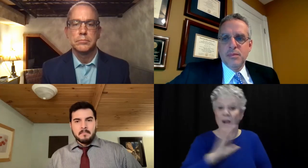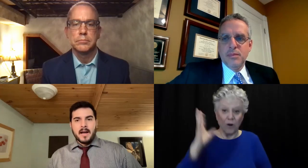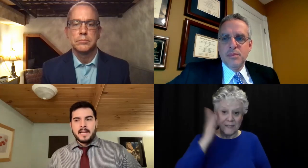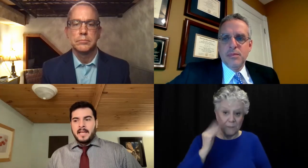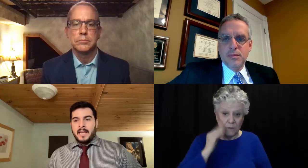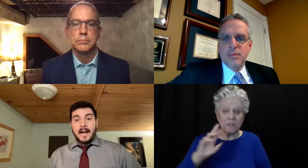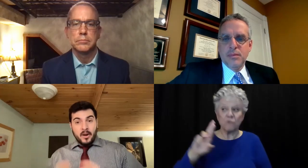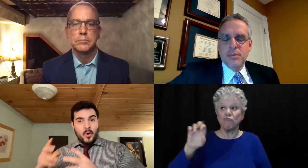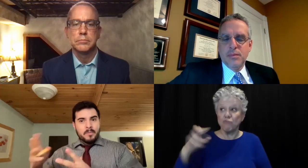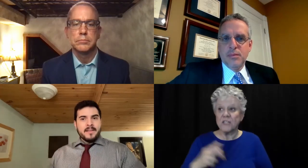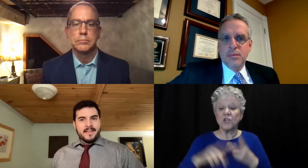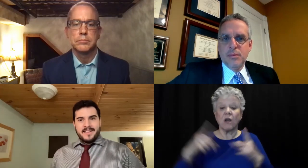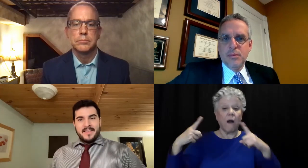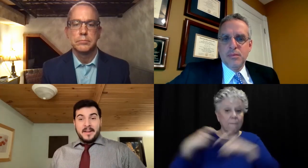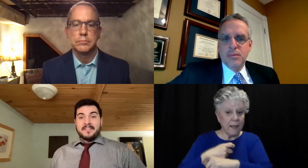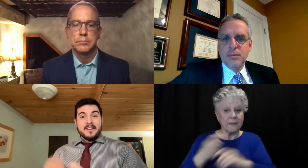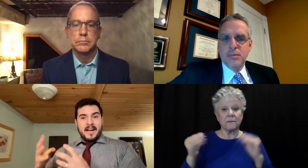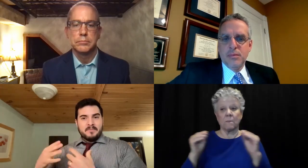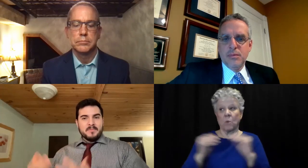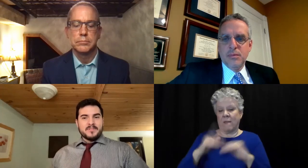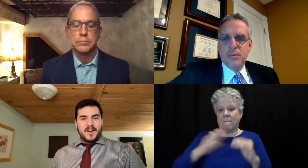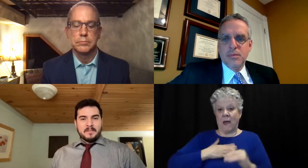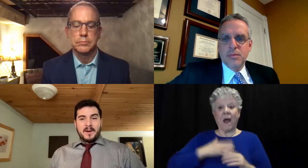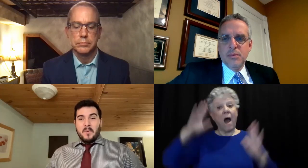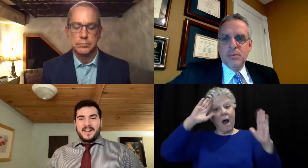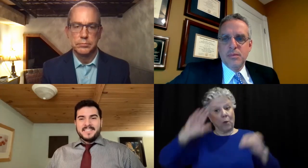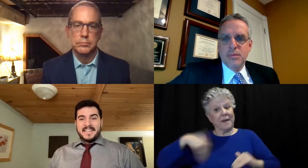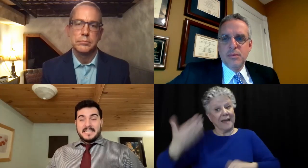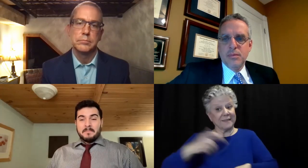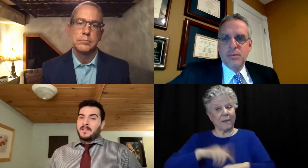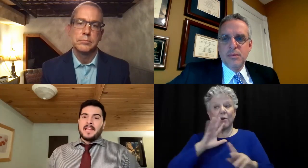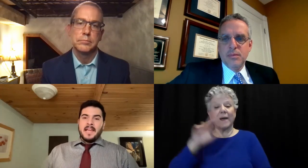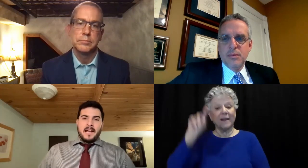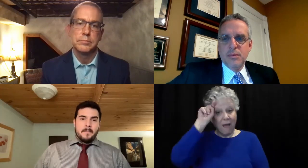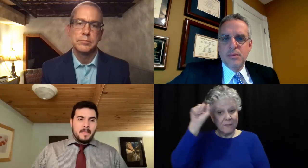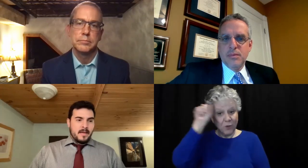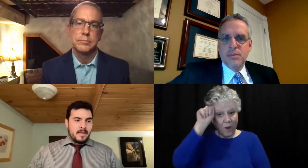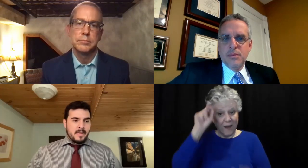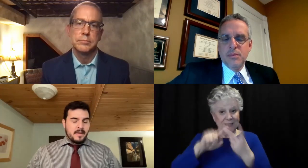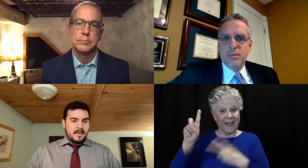complex than mine. And I hope that the next time someone's talking about Aquinas and disability,